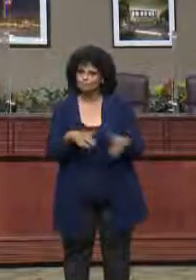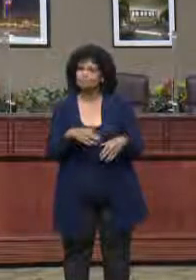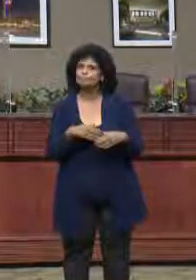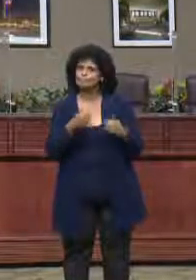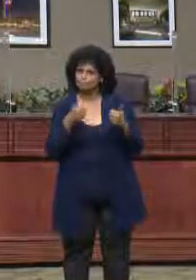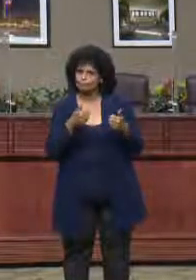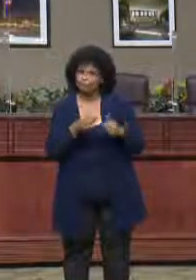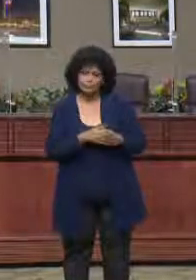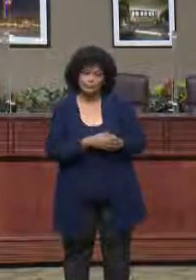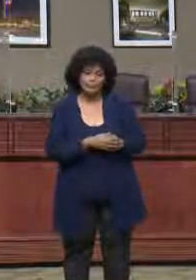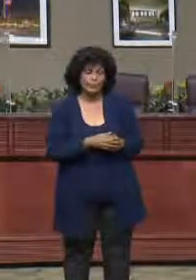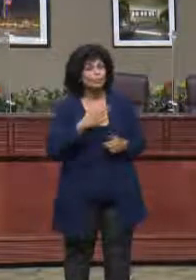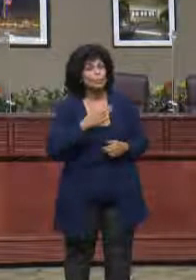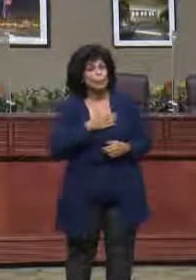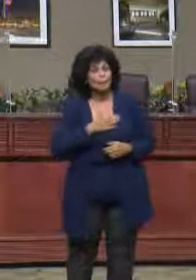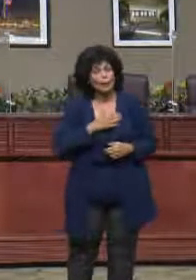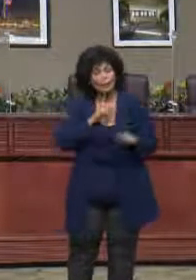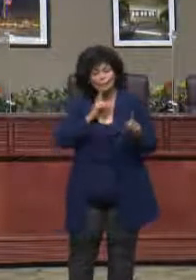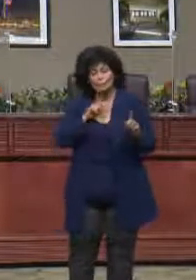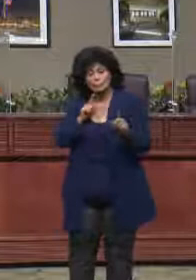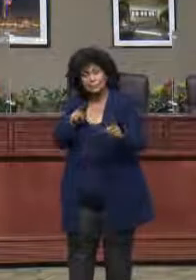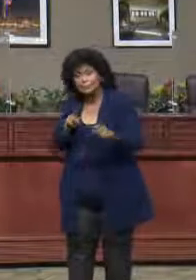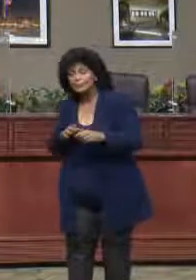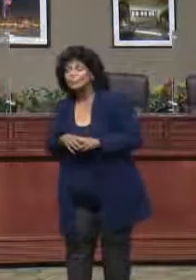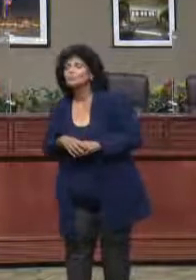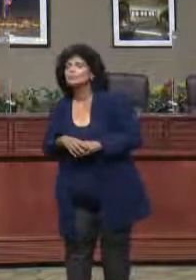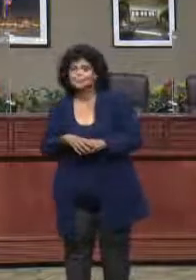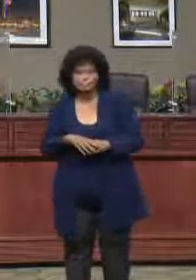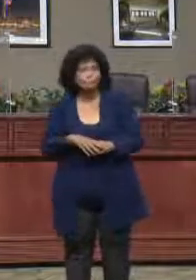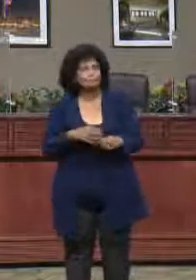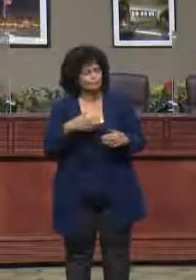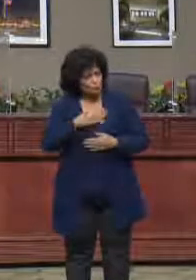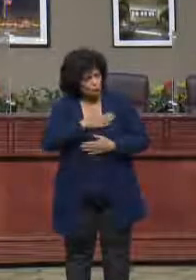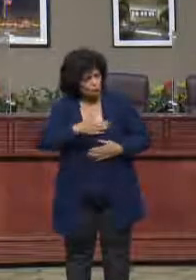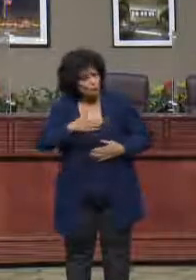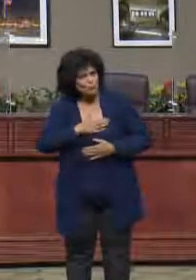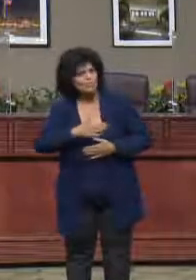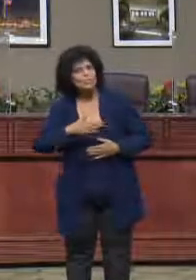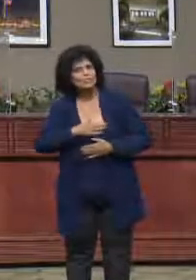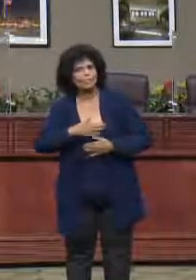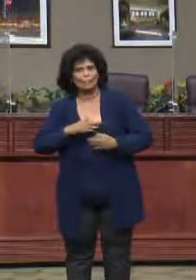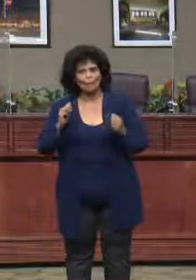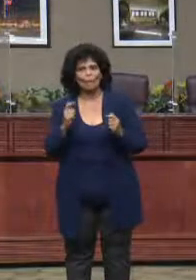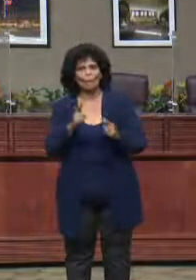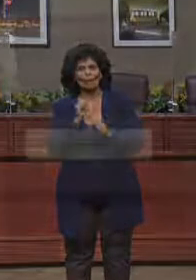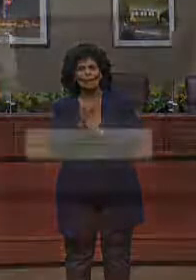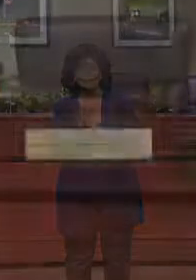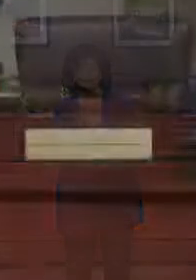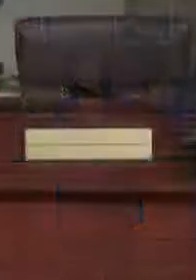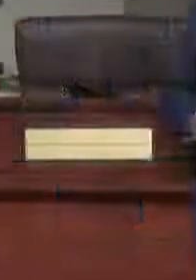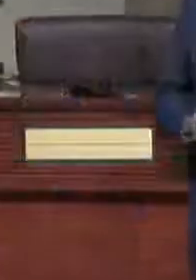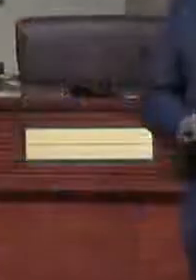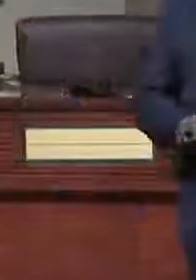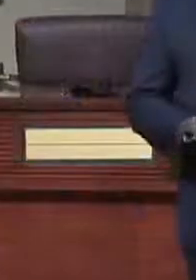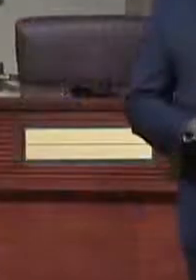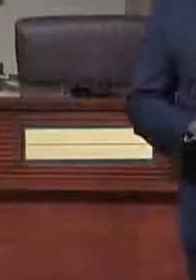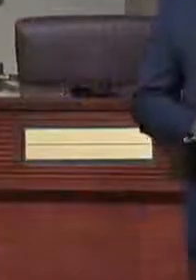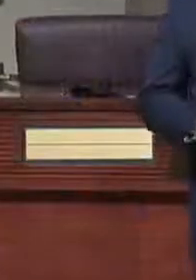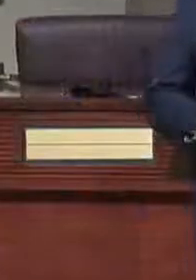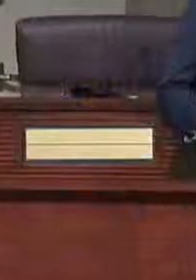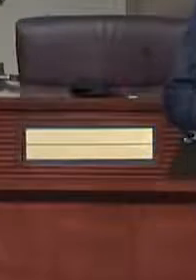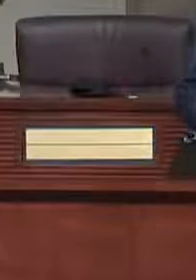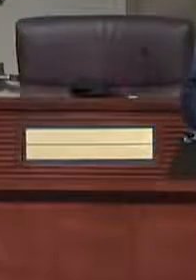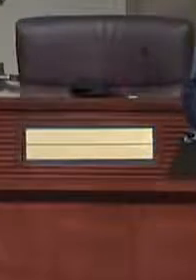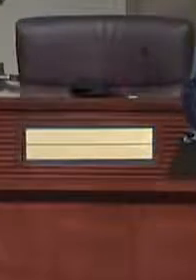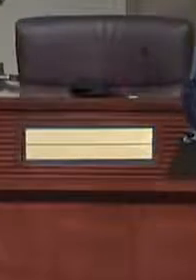I appreciate the team of individuals that I'm surrounded with, consummate professionals like